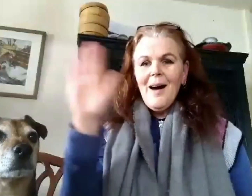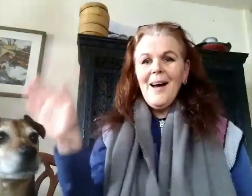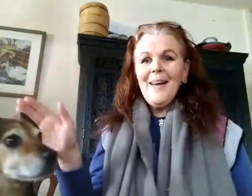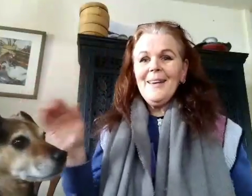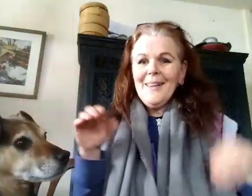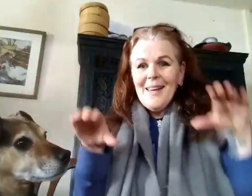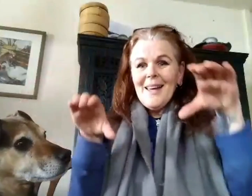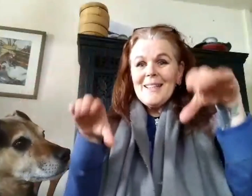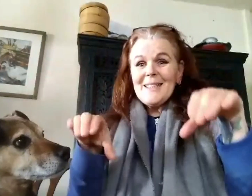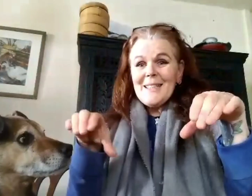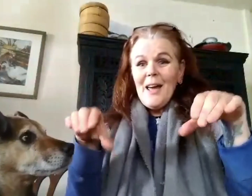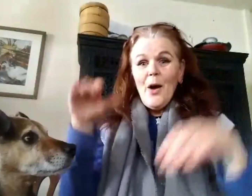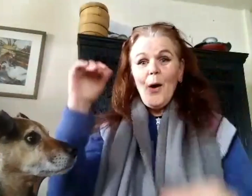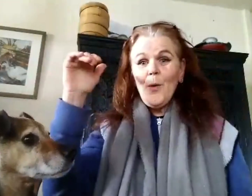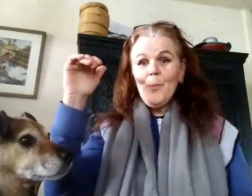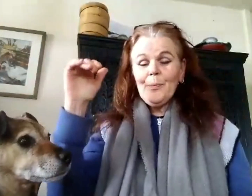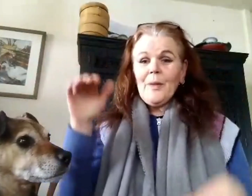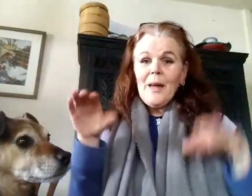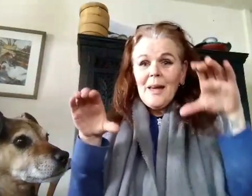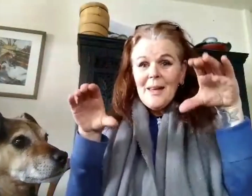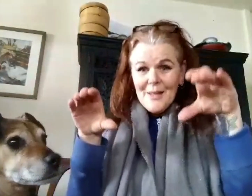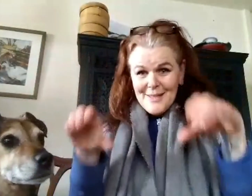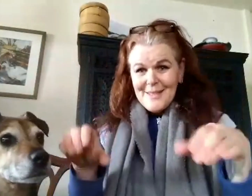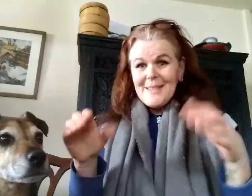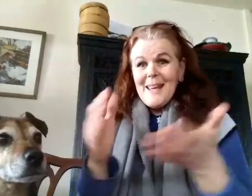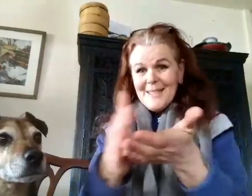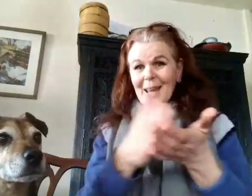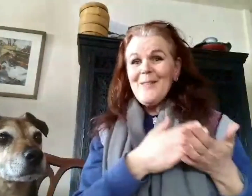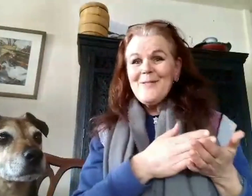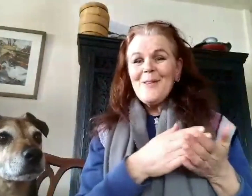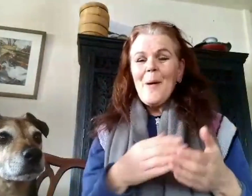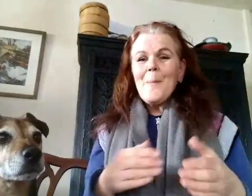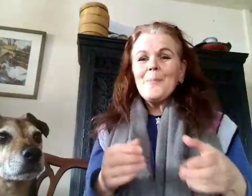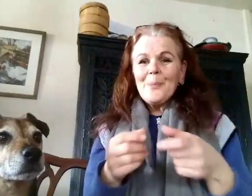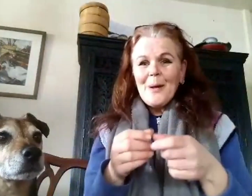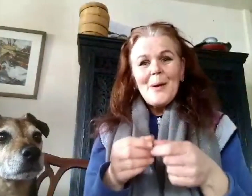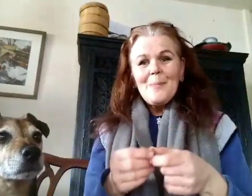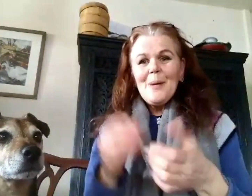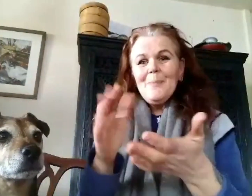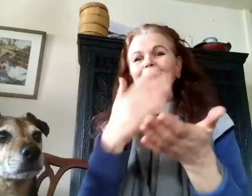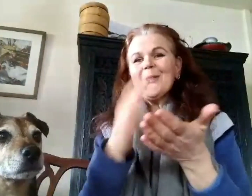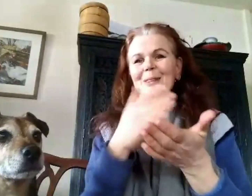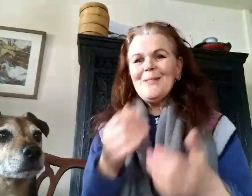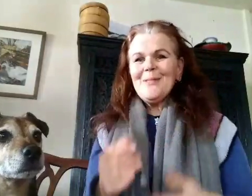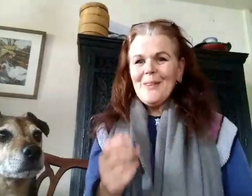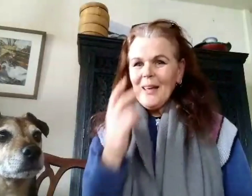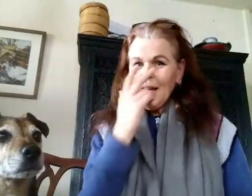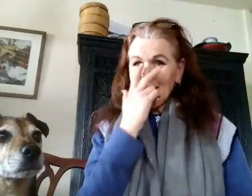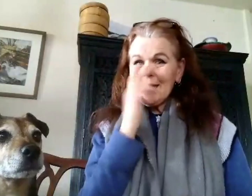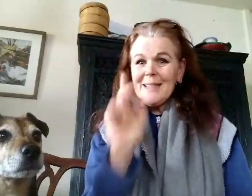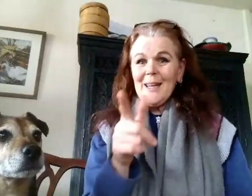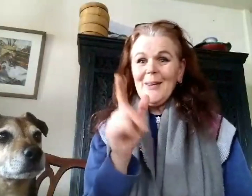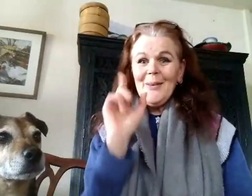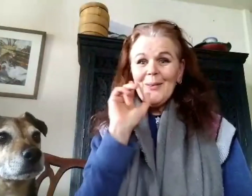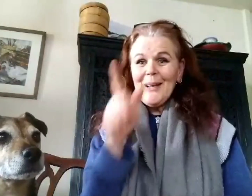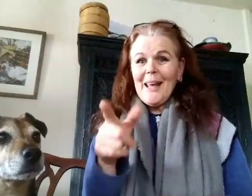Hi, stay home, stay safe, be positive, and see you